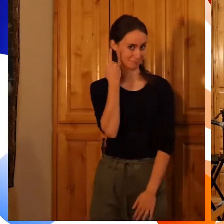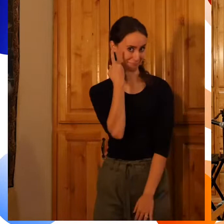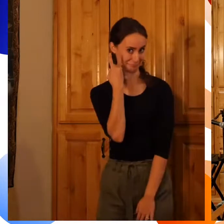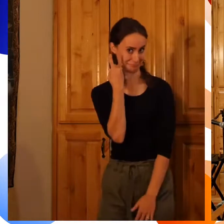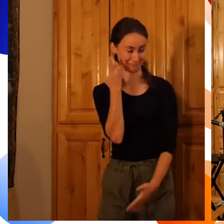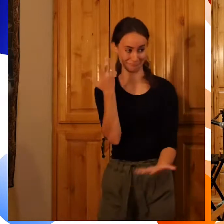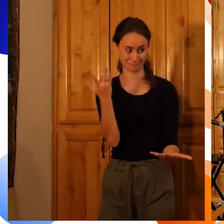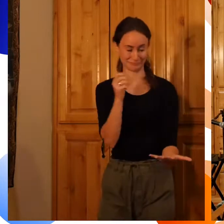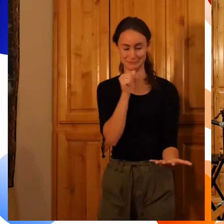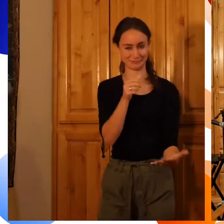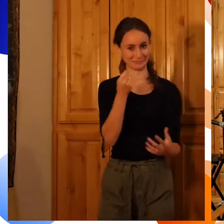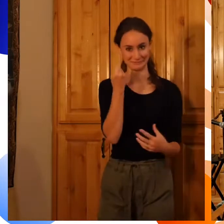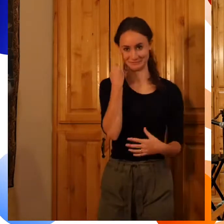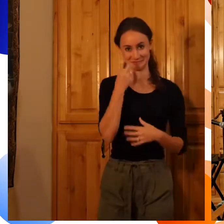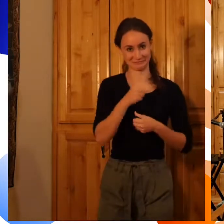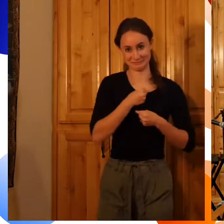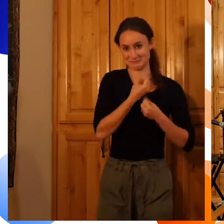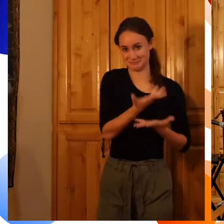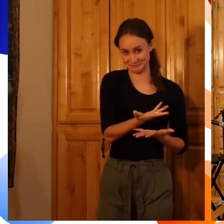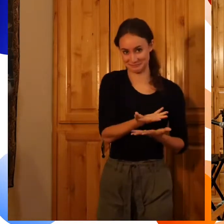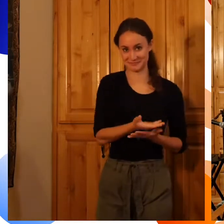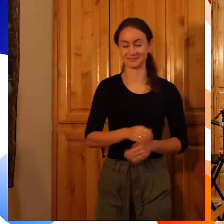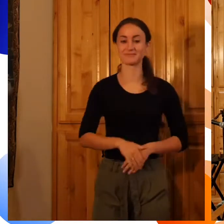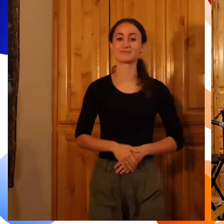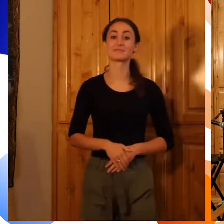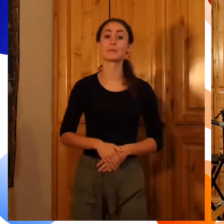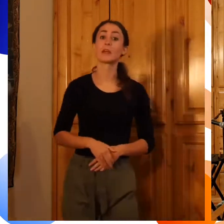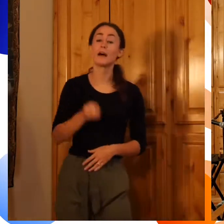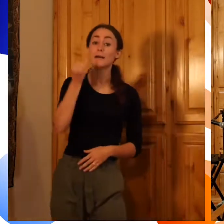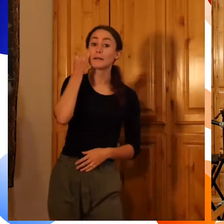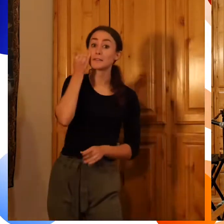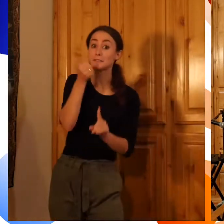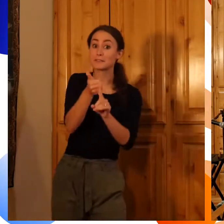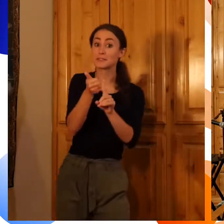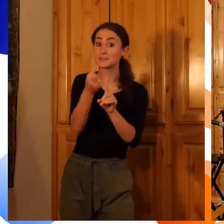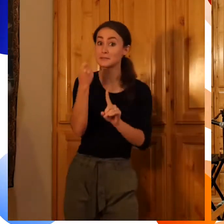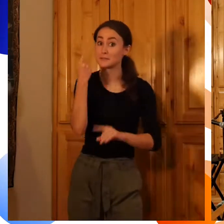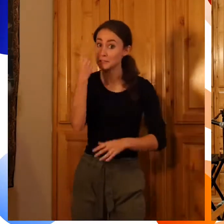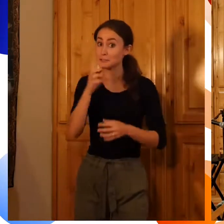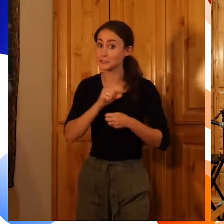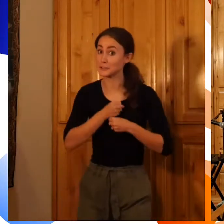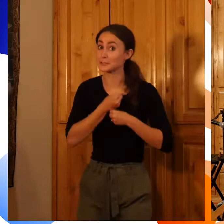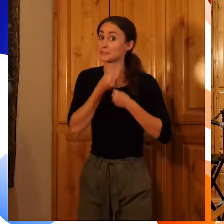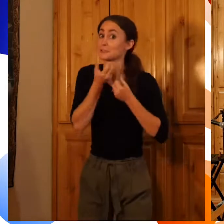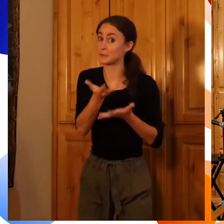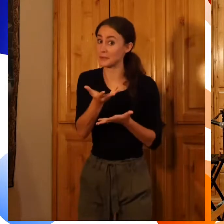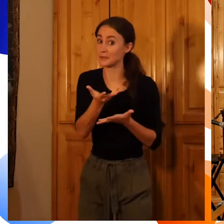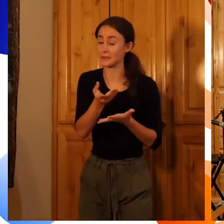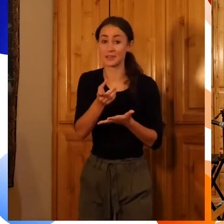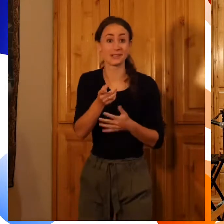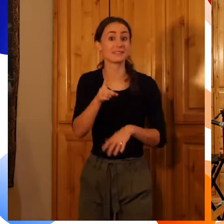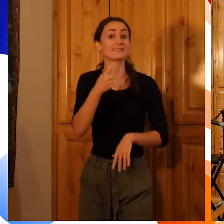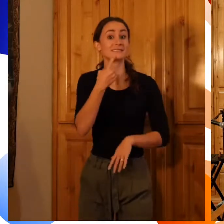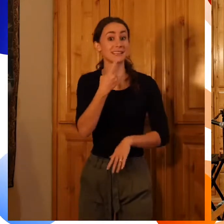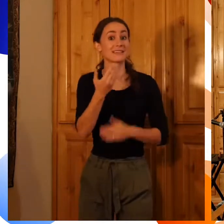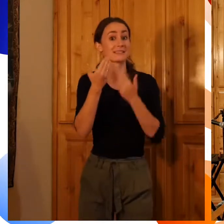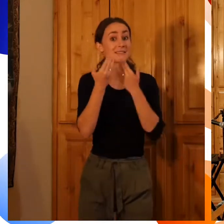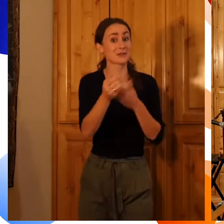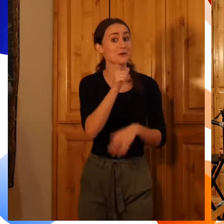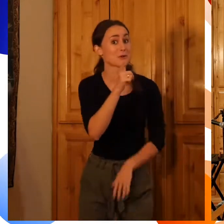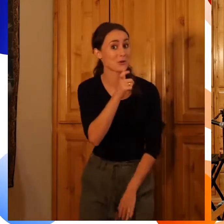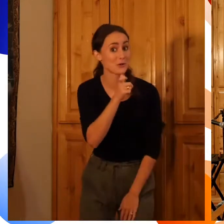And if you did understand that poetry, make sure you thank your English teachers. Good job, English